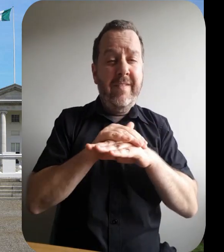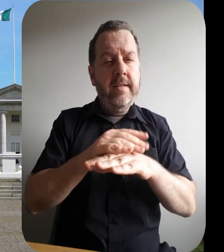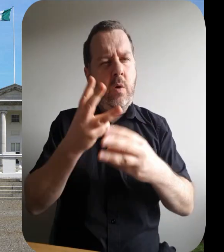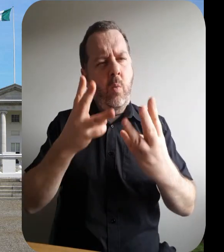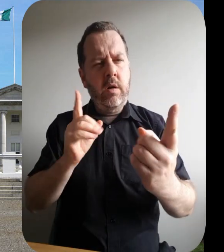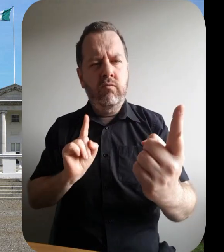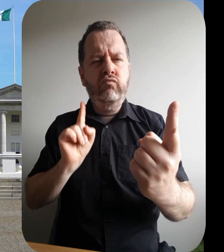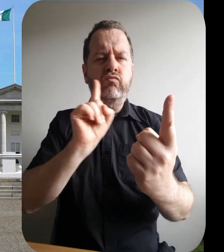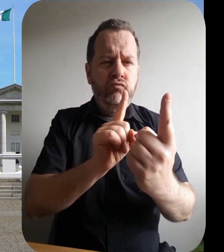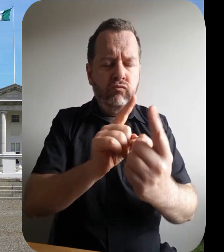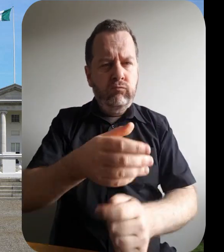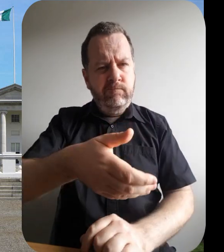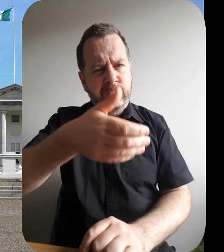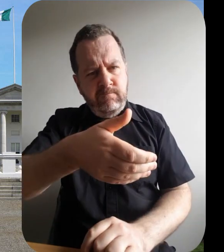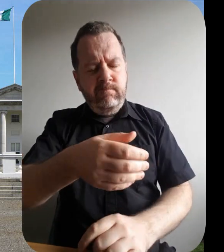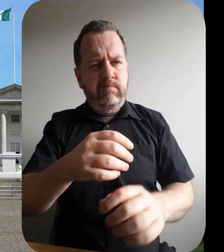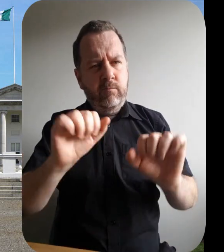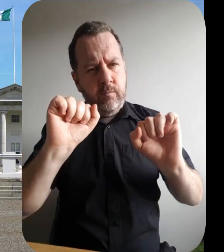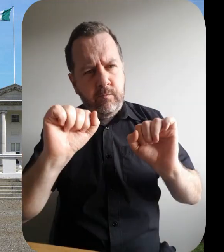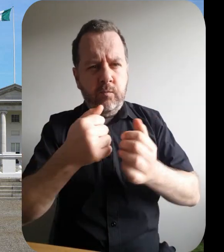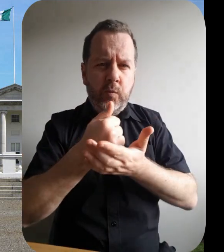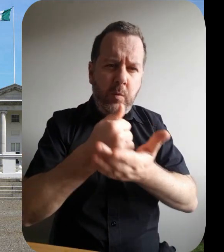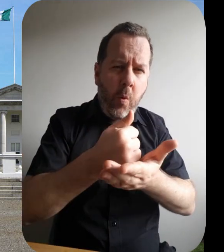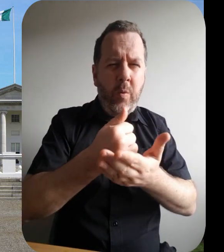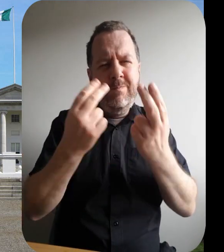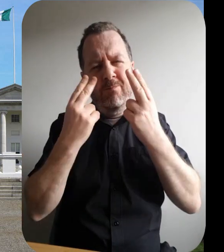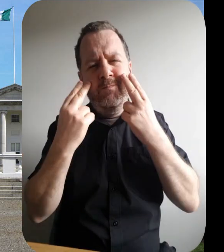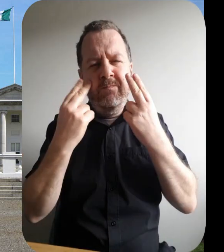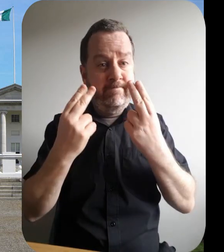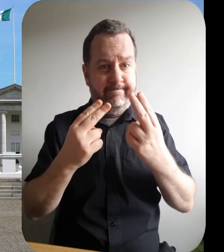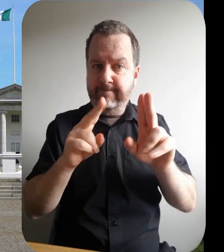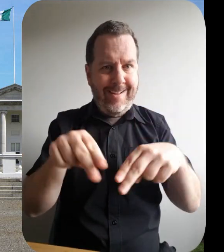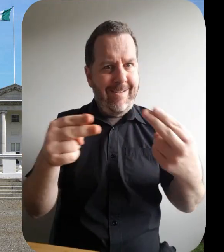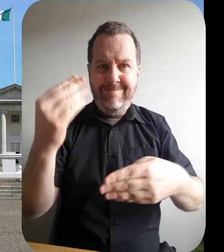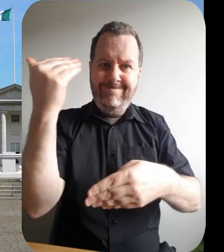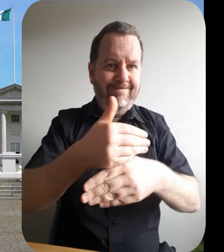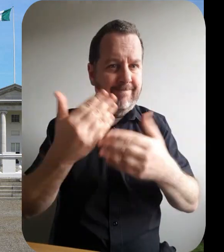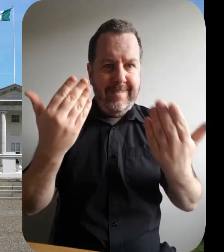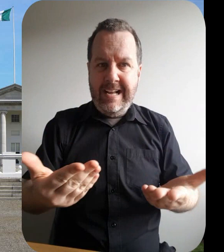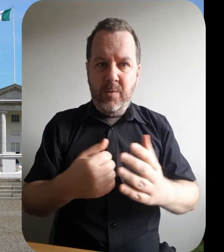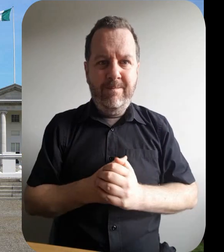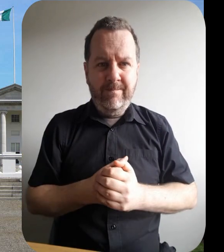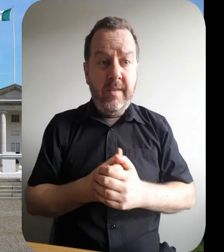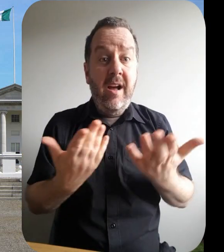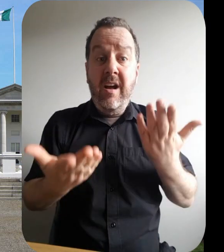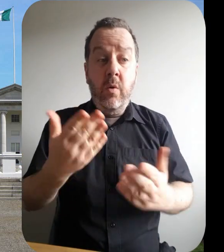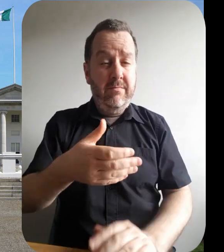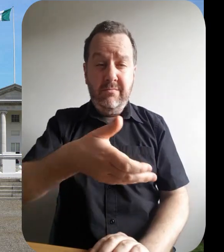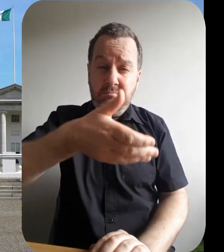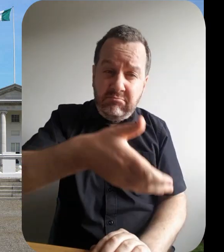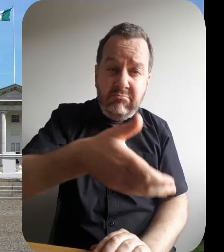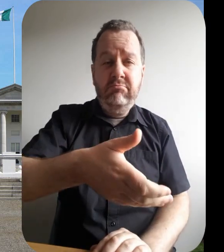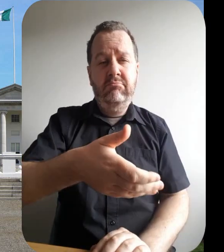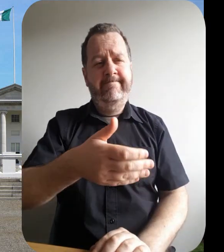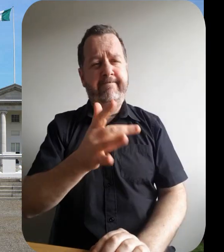friends and family to offer consolation and support in the way we usually would. The